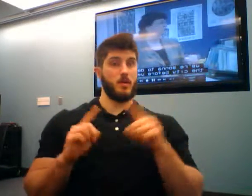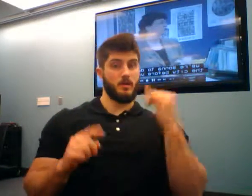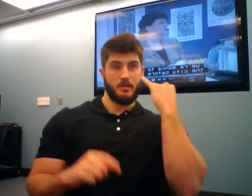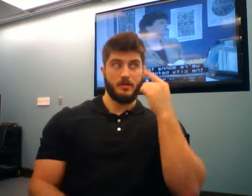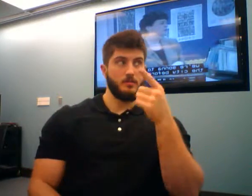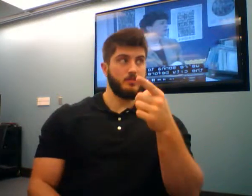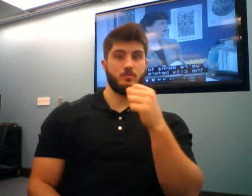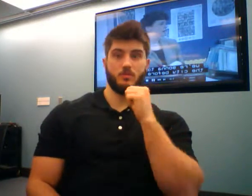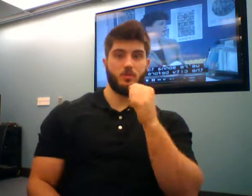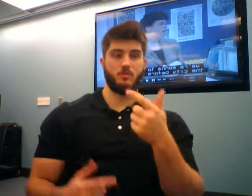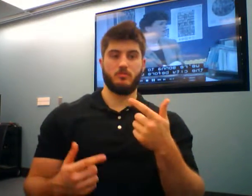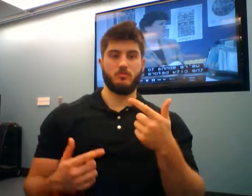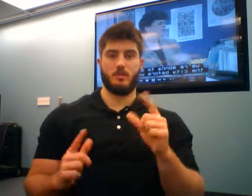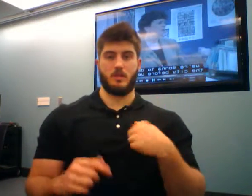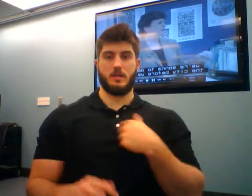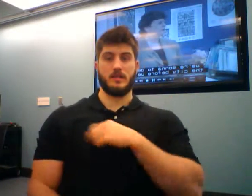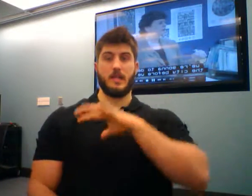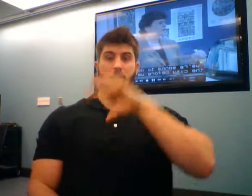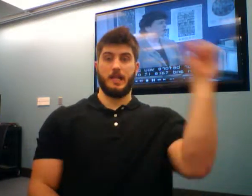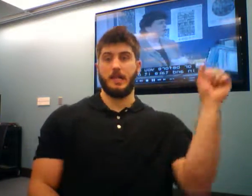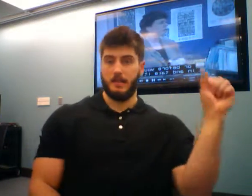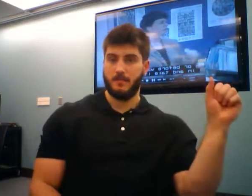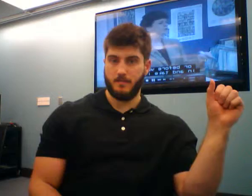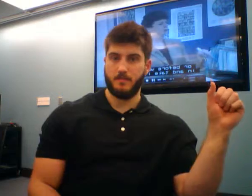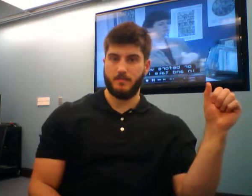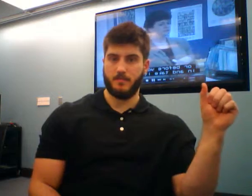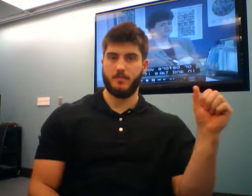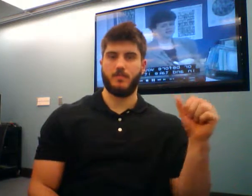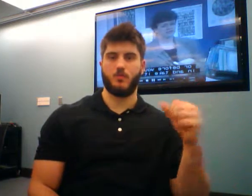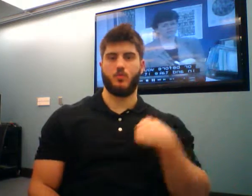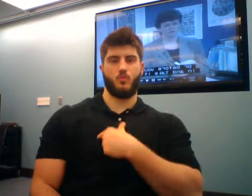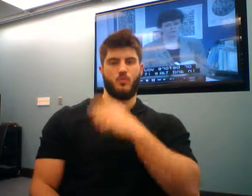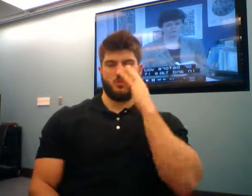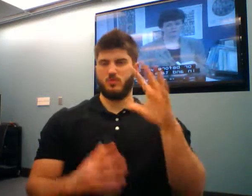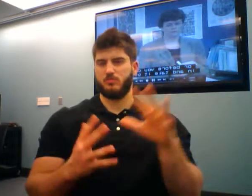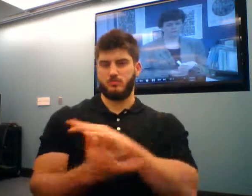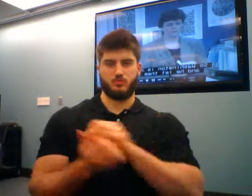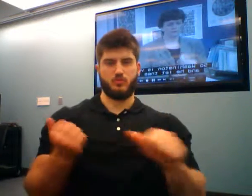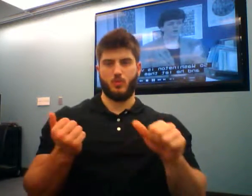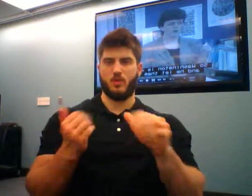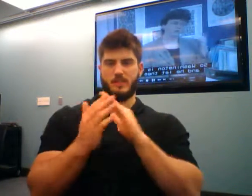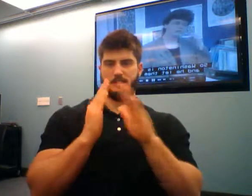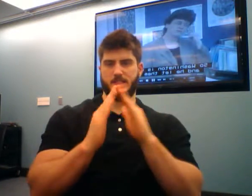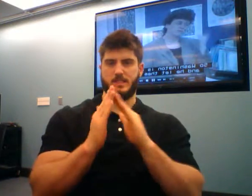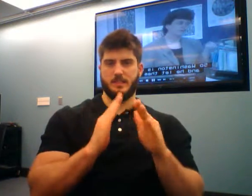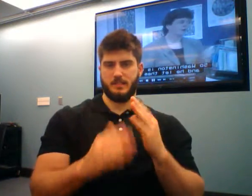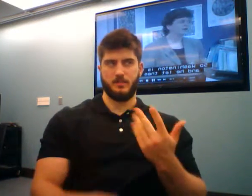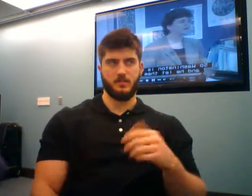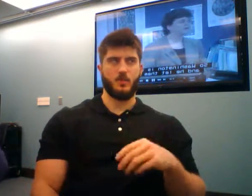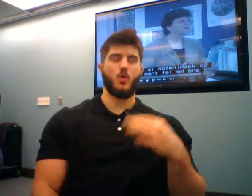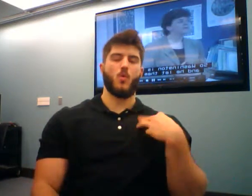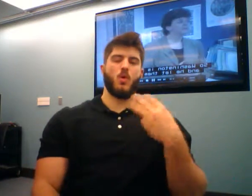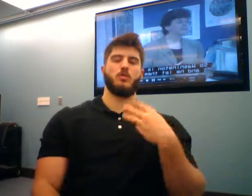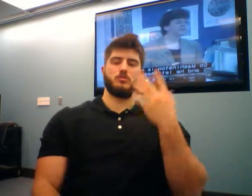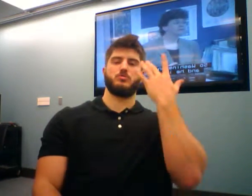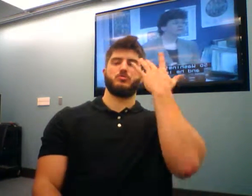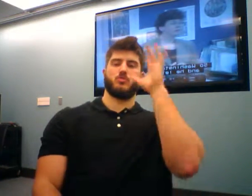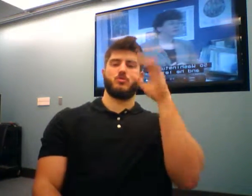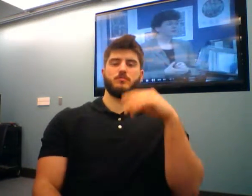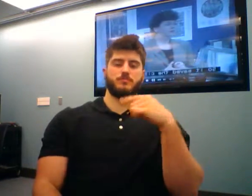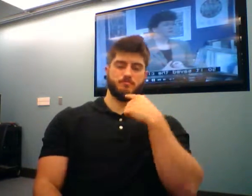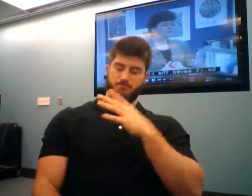we're going to destroy the city before we leave, or before you come in and take it over. So Washington was very smart, and he let them